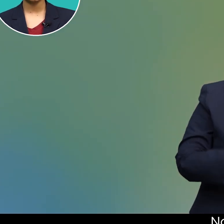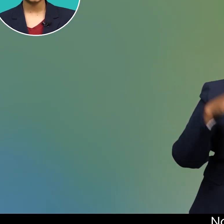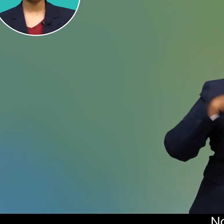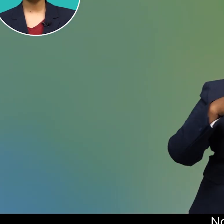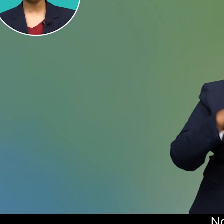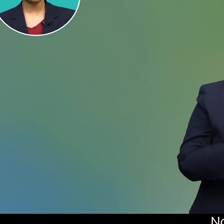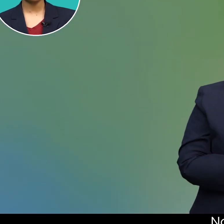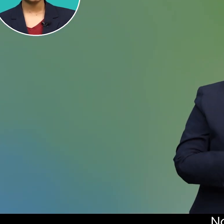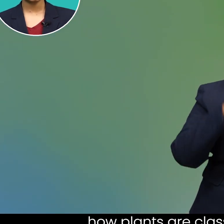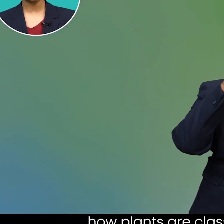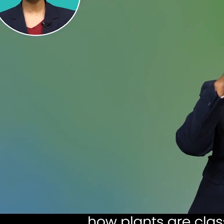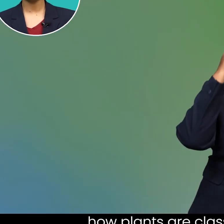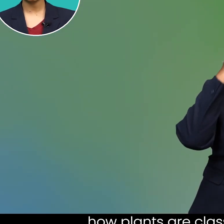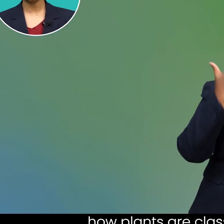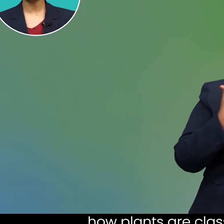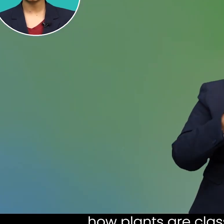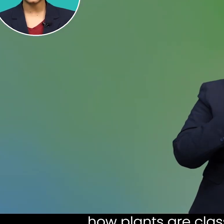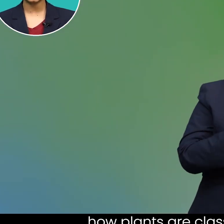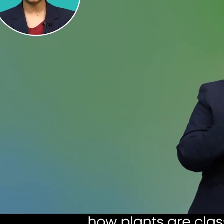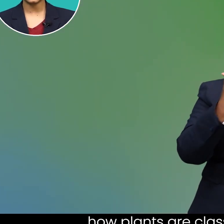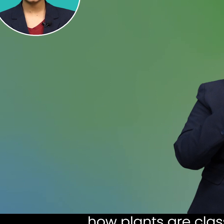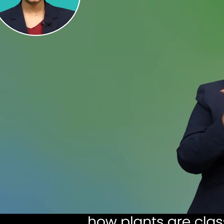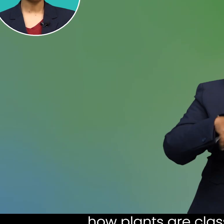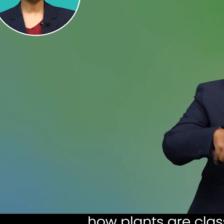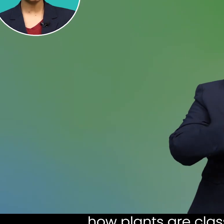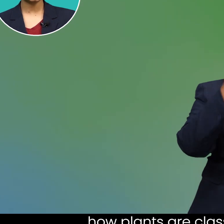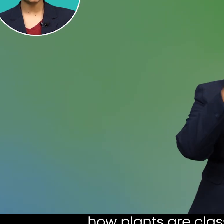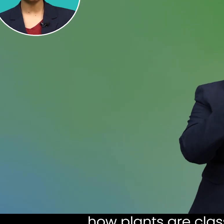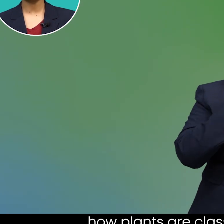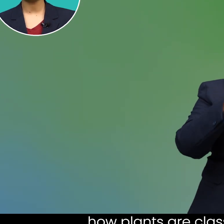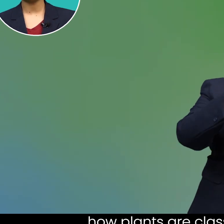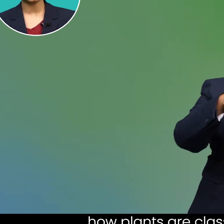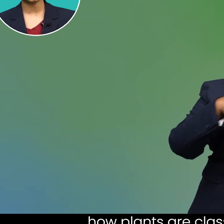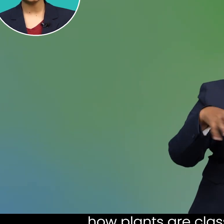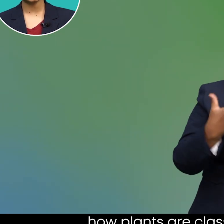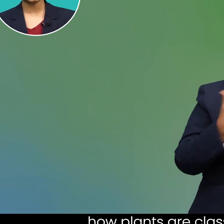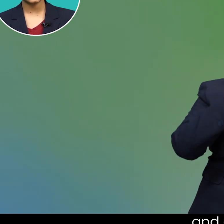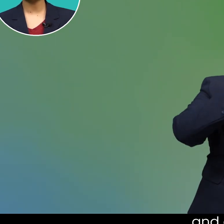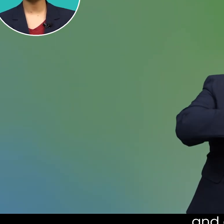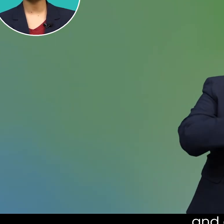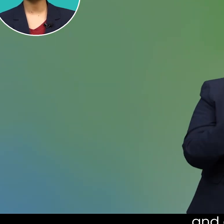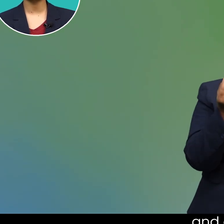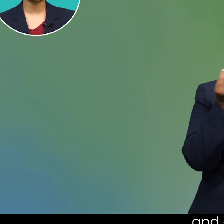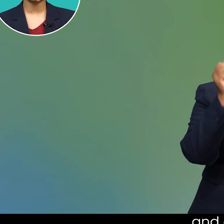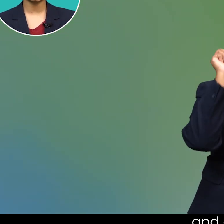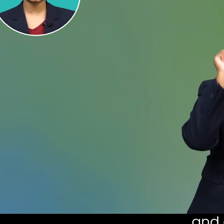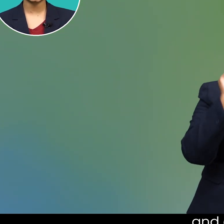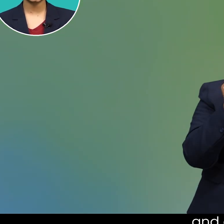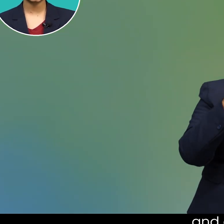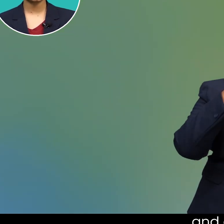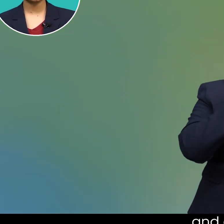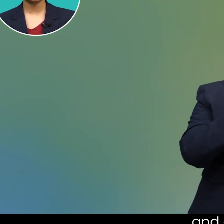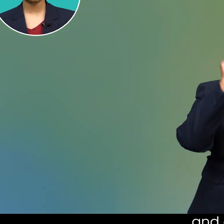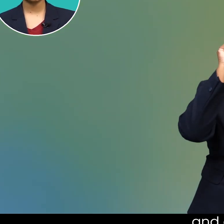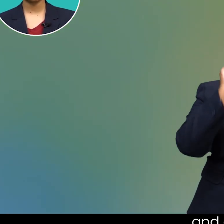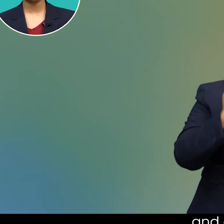Now, you know how plants are classified based on some features and characteristics.